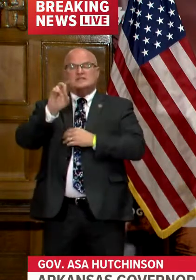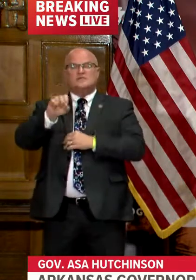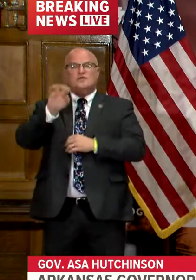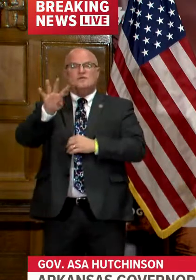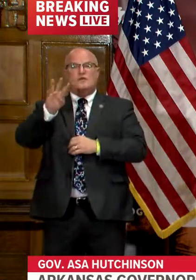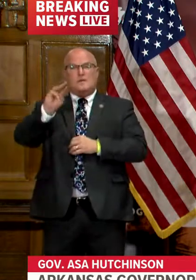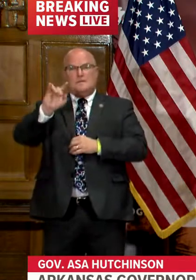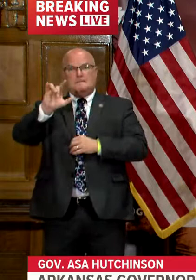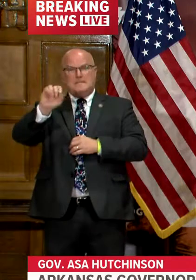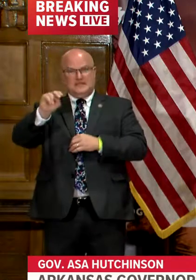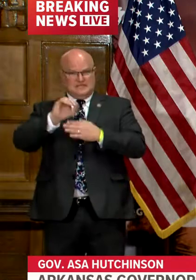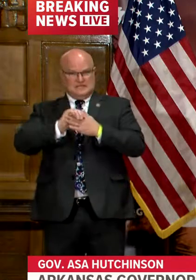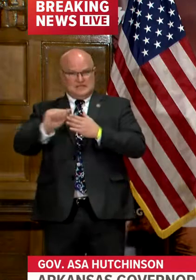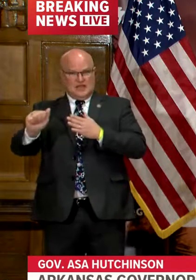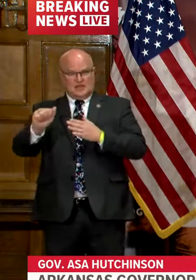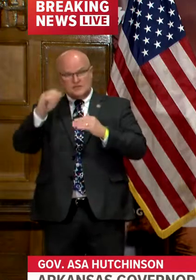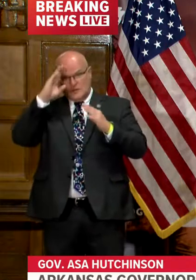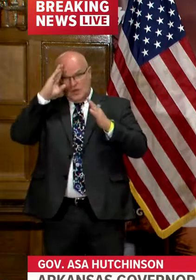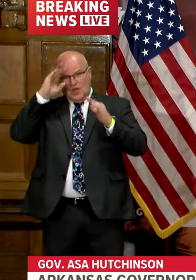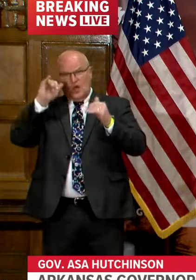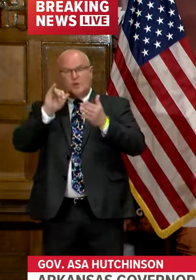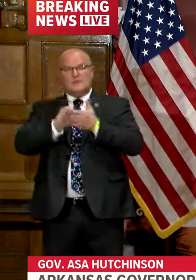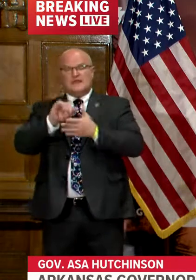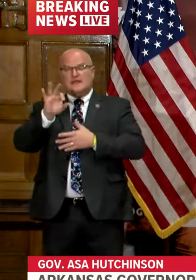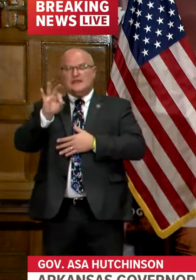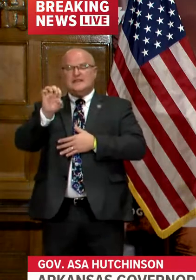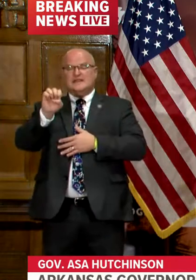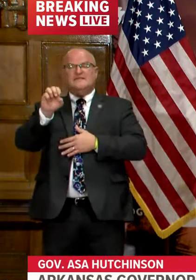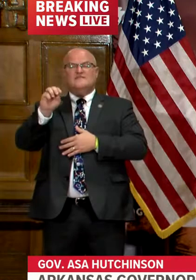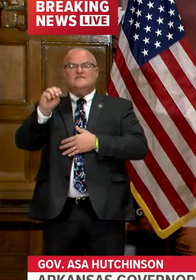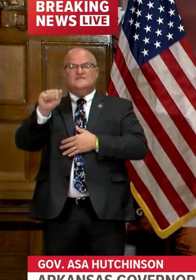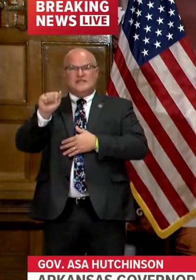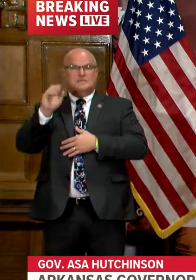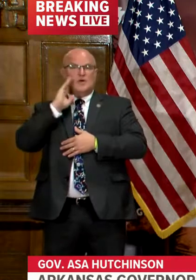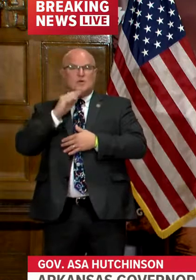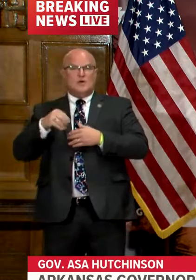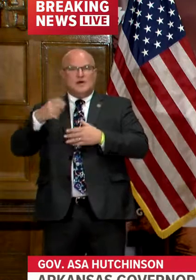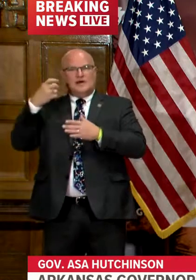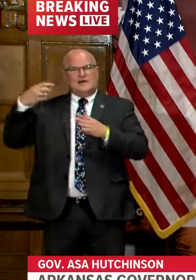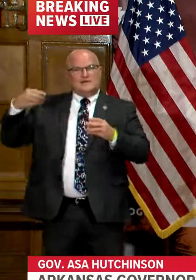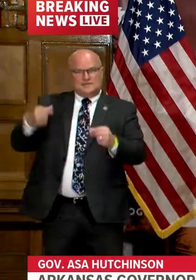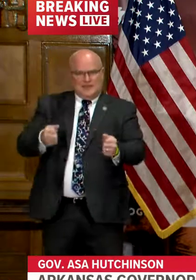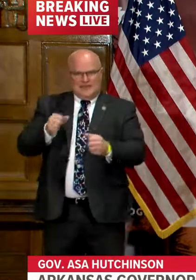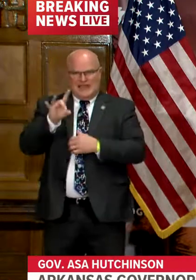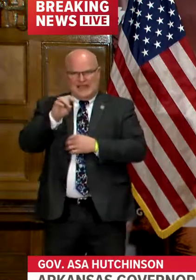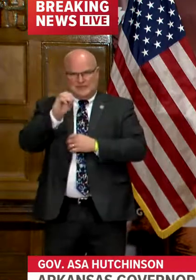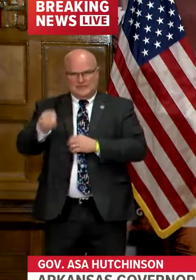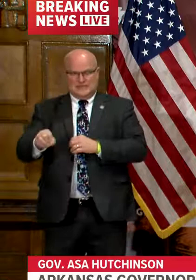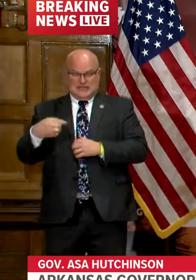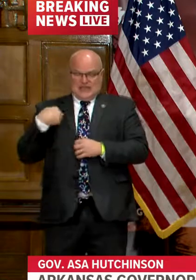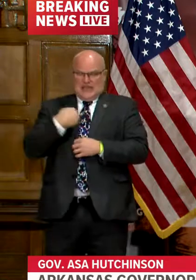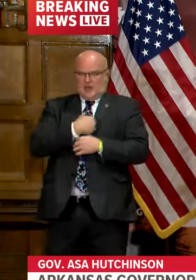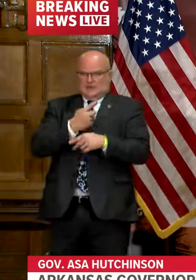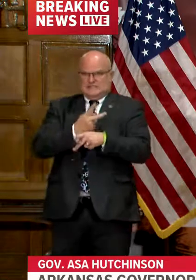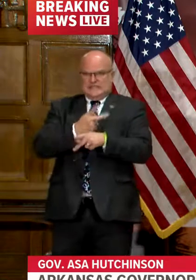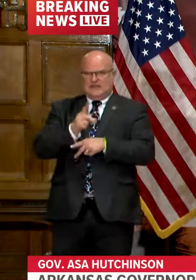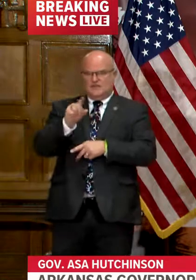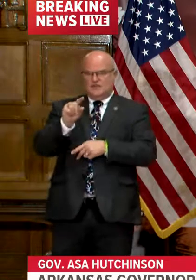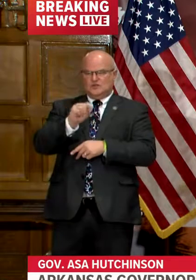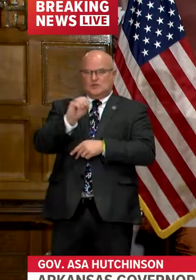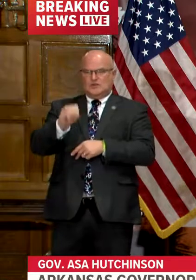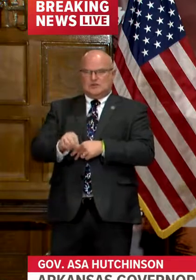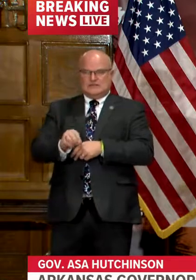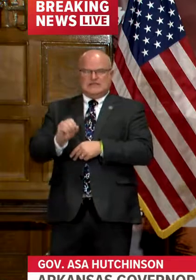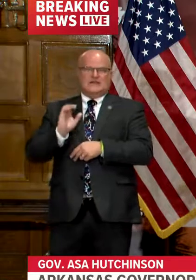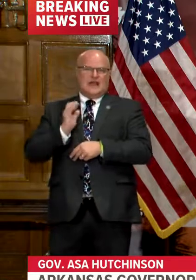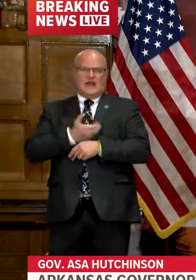million. We hope that FEMA will cover 80% of that, and we're prepared to cover the 20% of